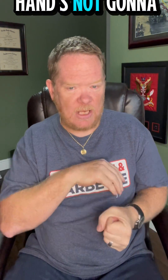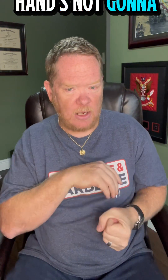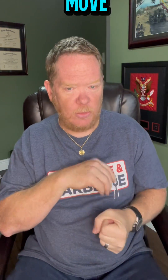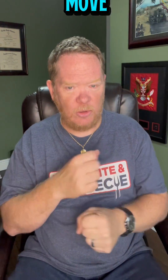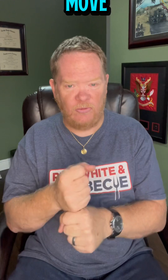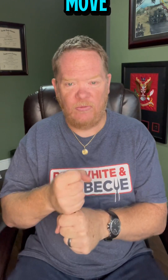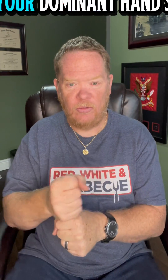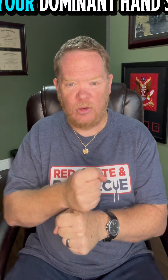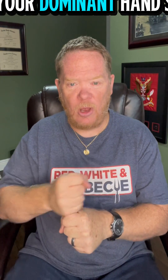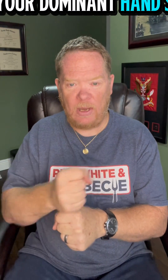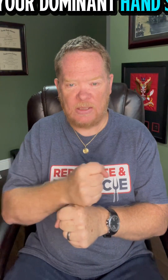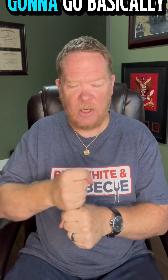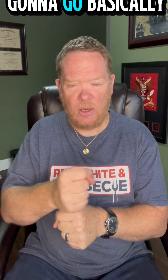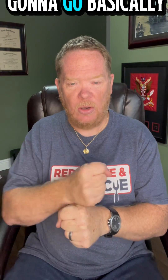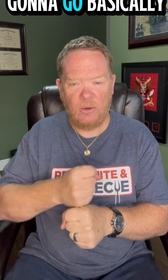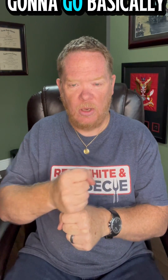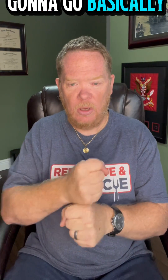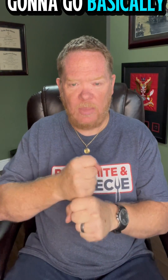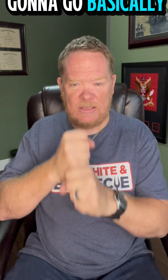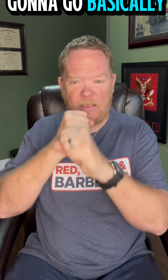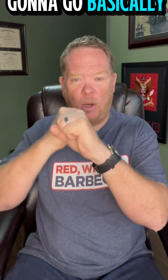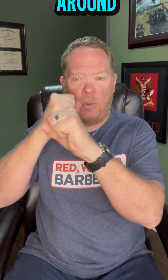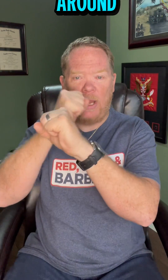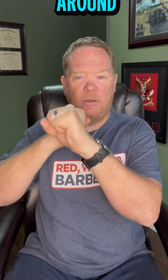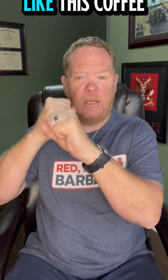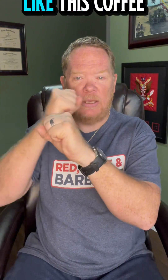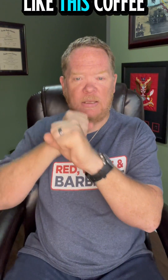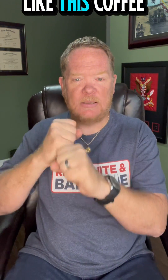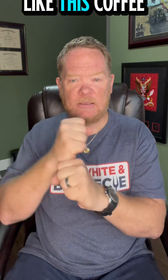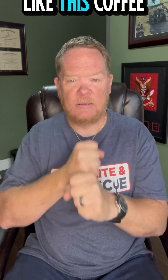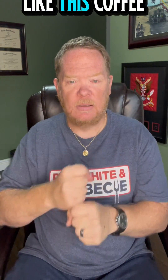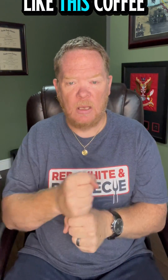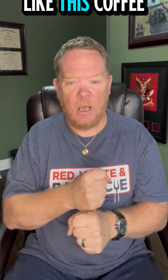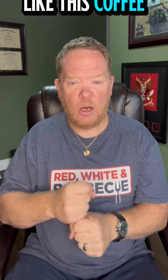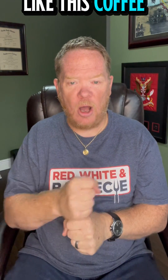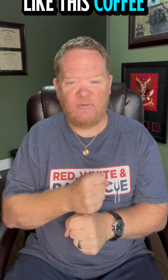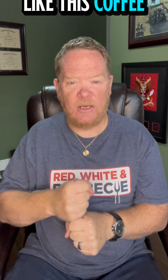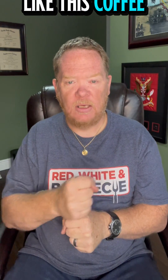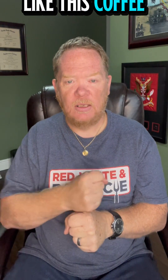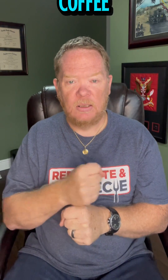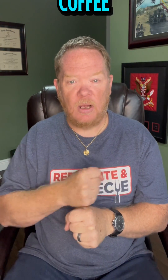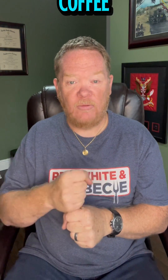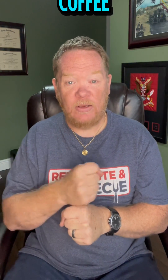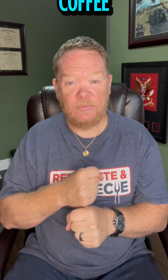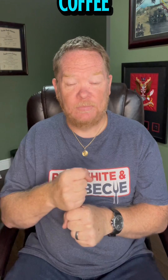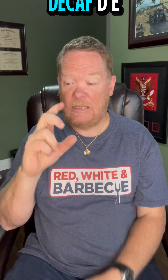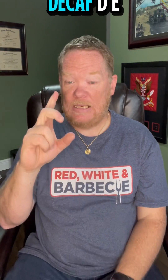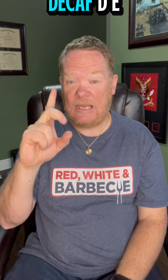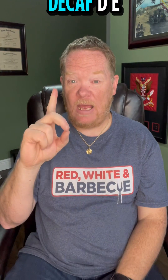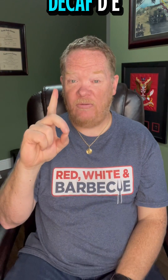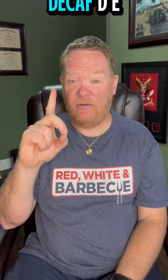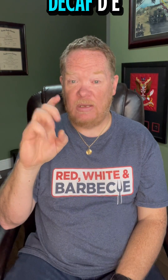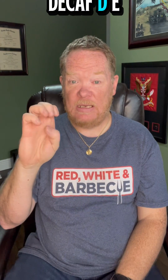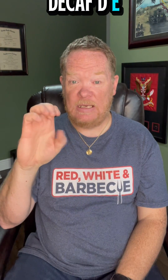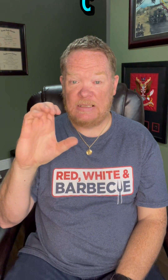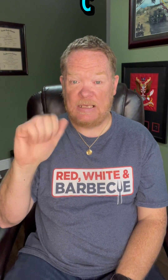going to move. Your dominant hand is going to go basically around like this. Coffee. Decaf,